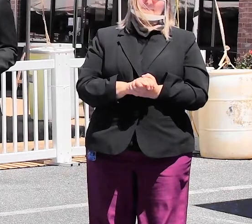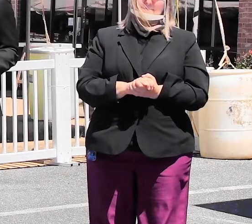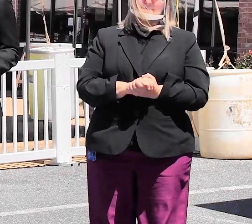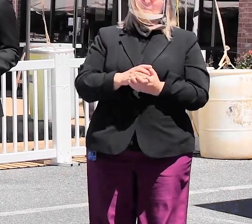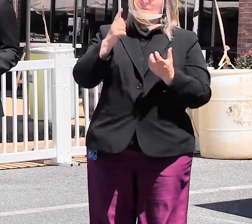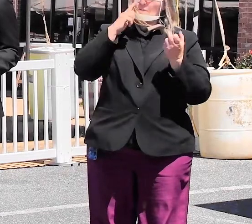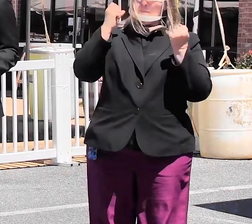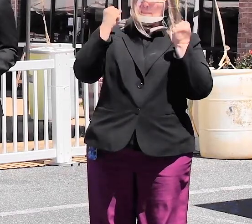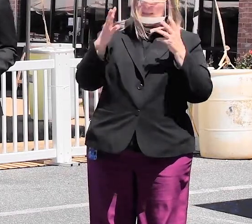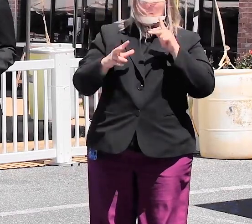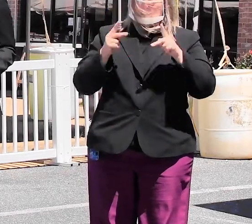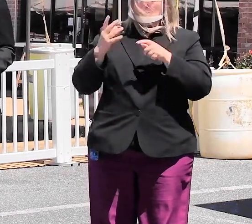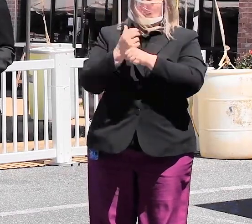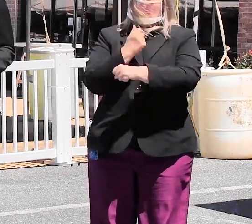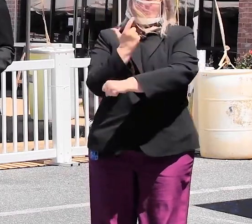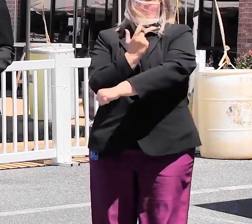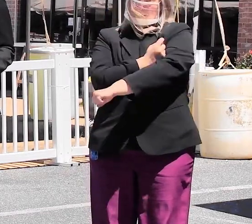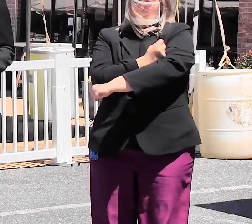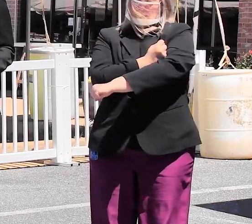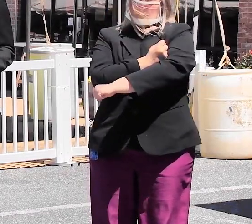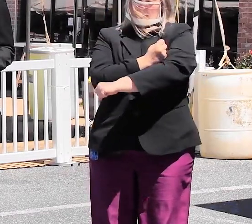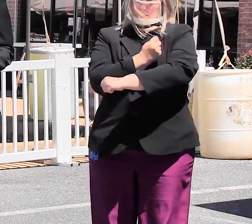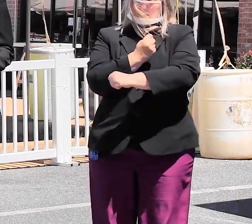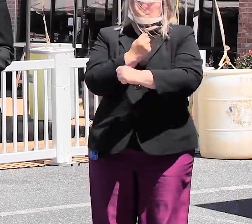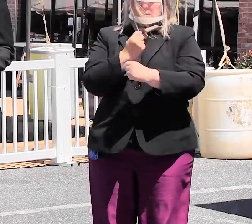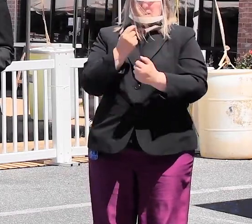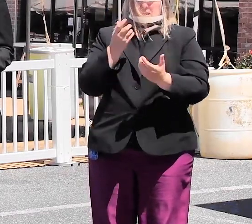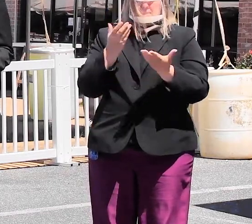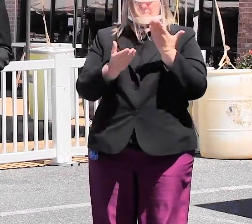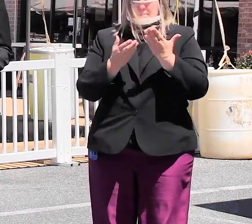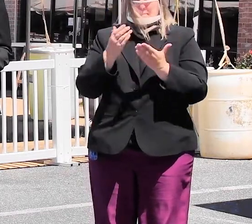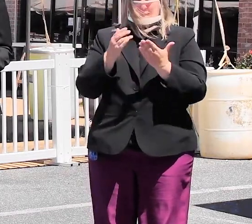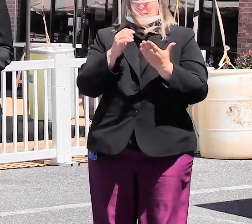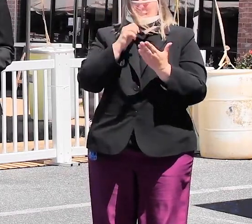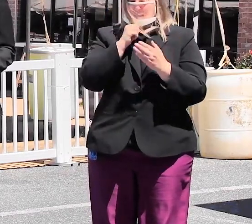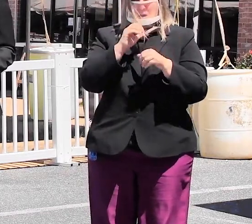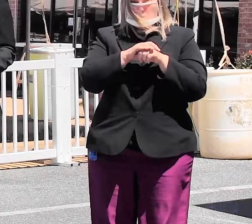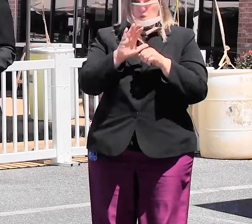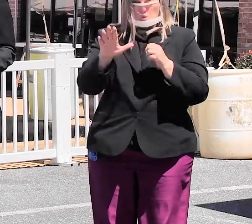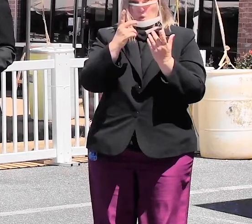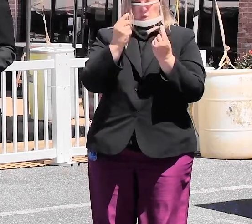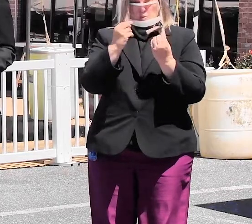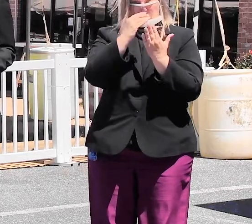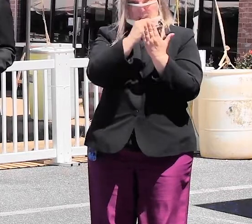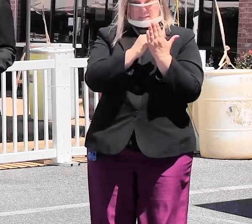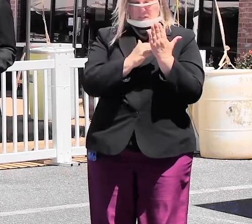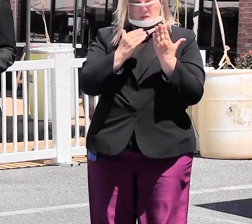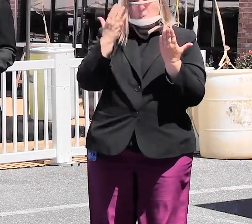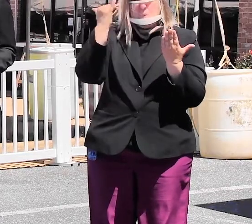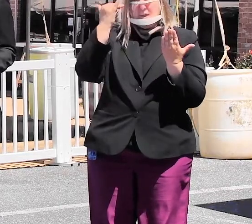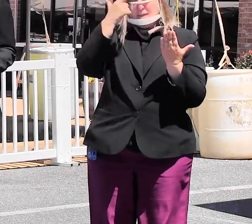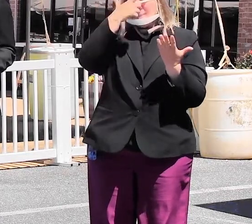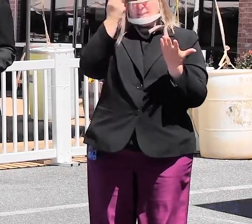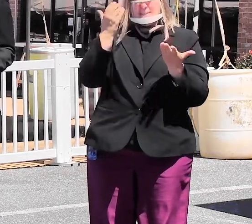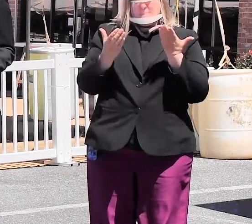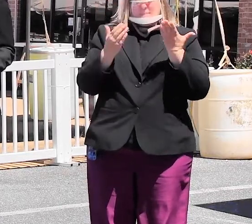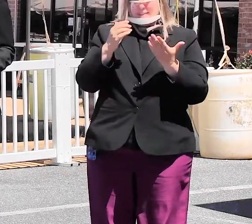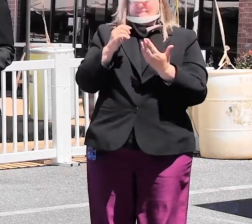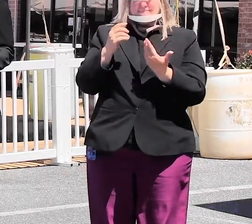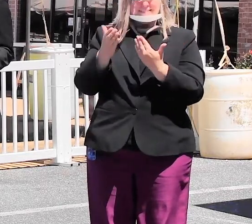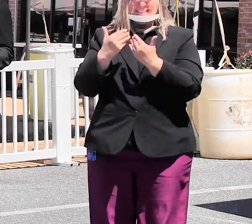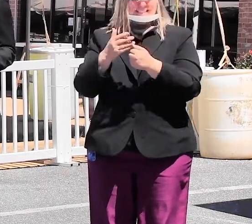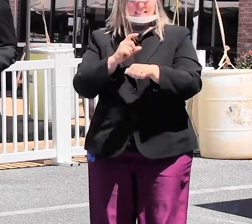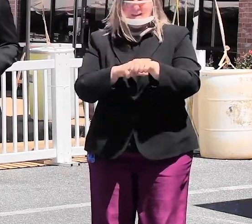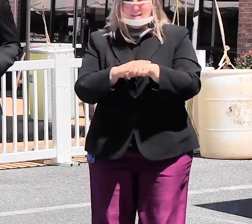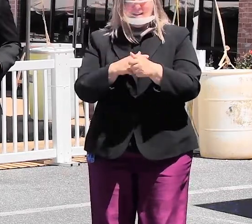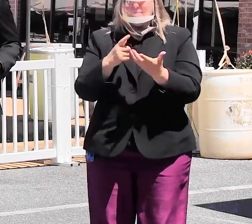For many people, getting vaccinated might not be on your to-do list because there's not necessarily a convenient time